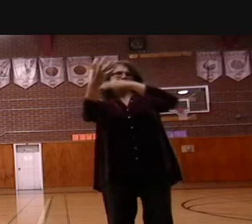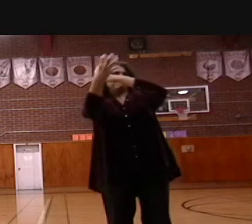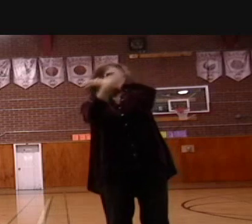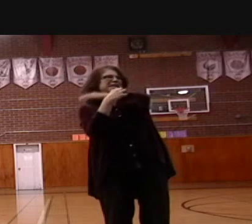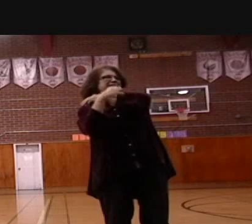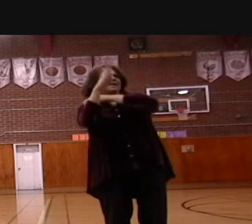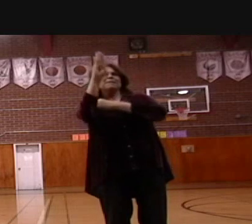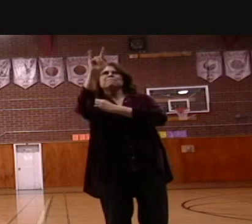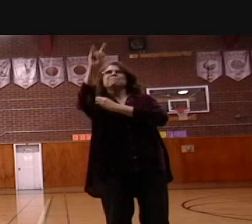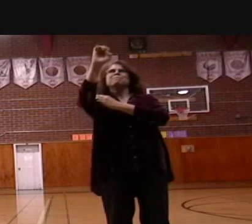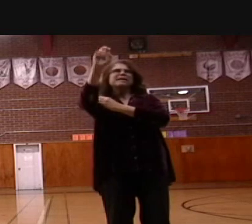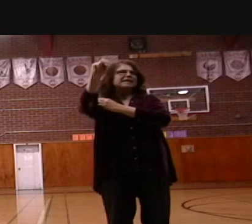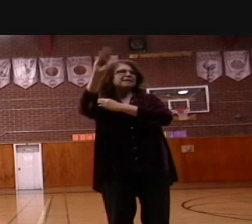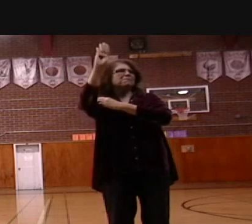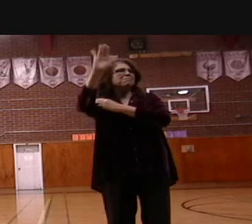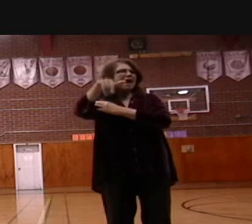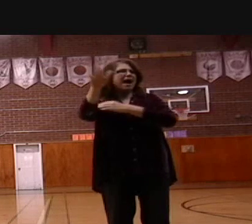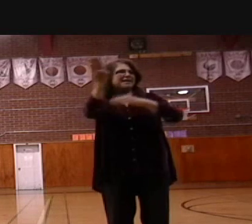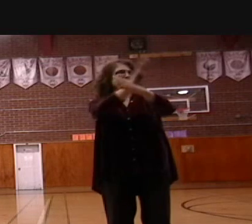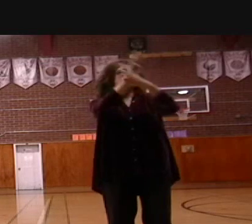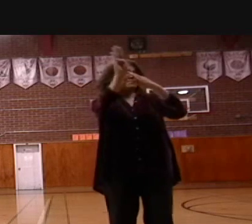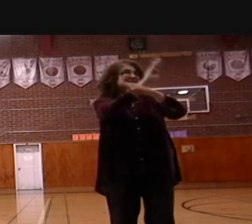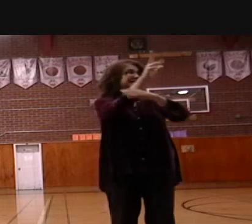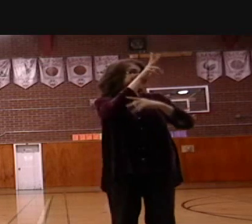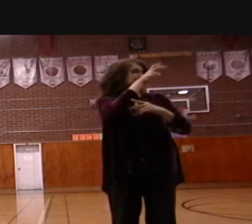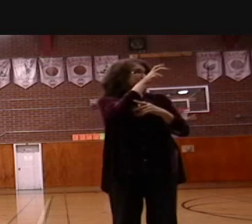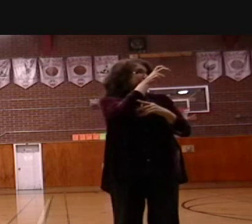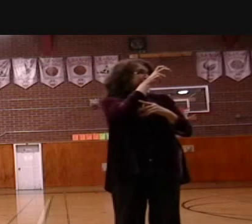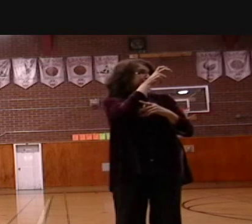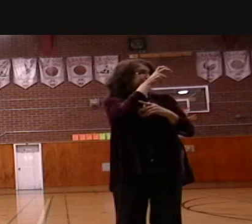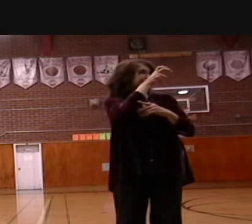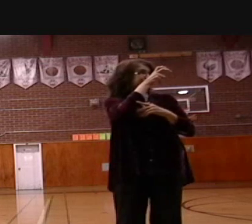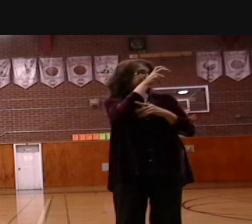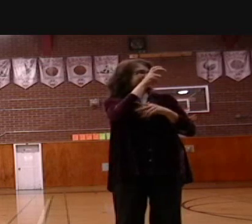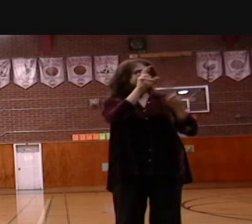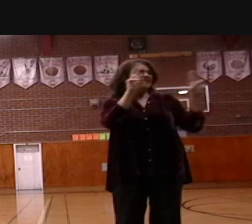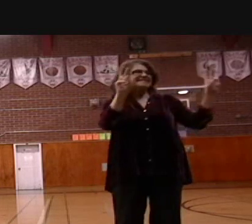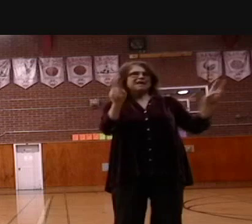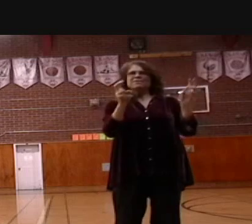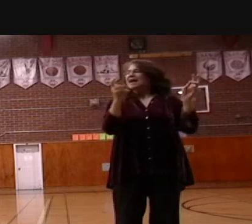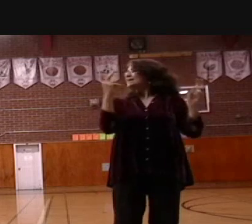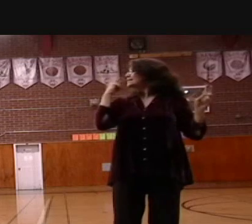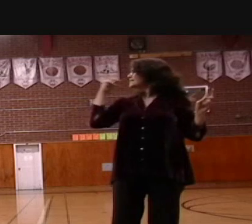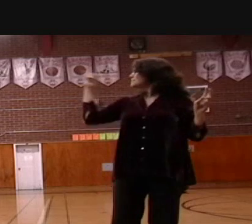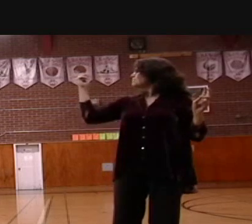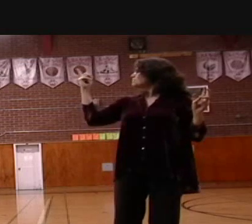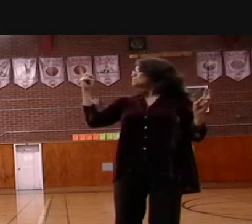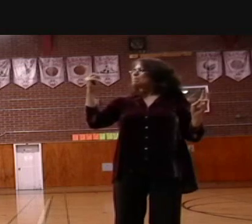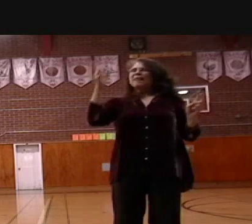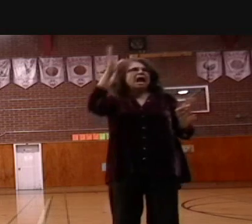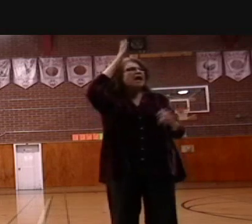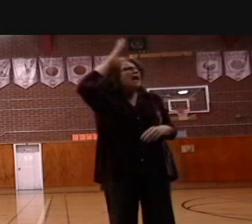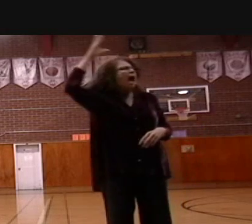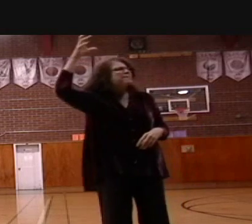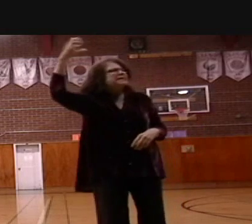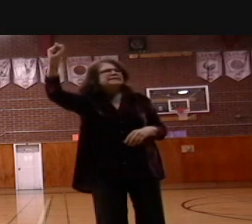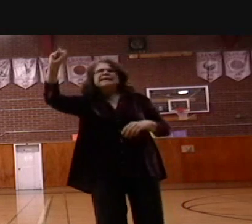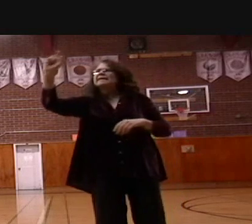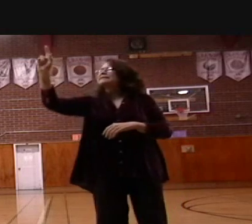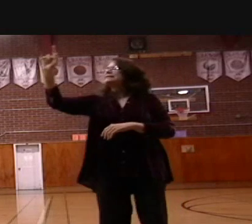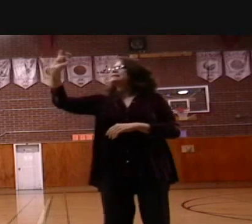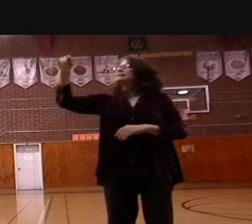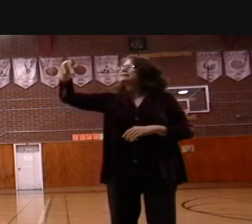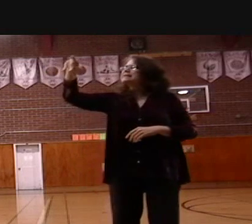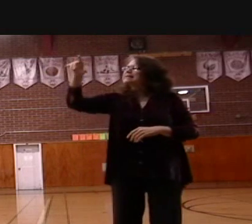and it's best described by the subtitle, which is Common Sense Tips for Business and